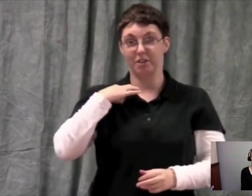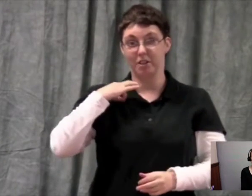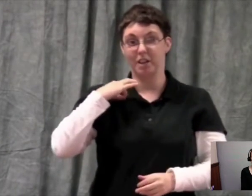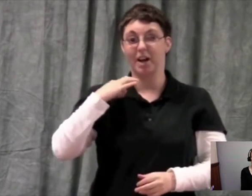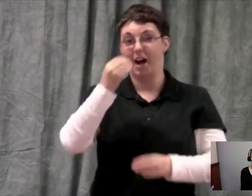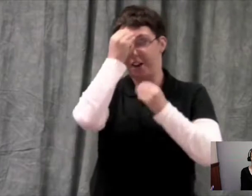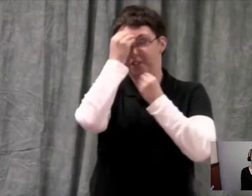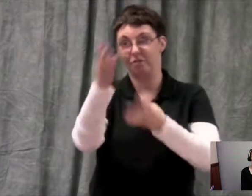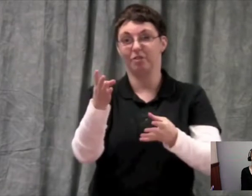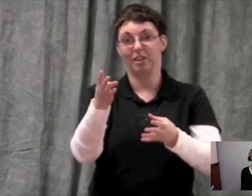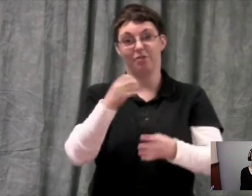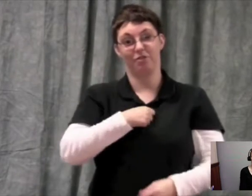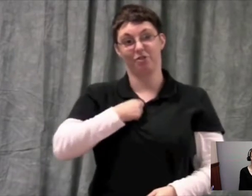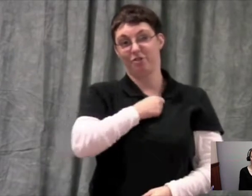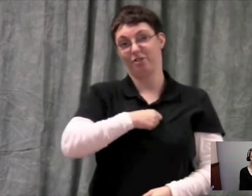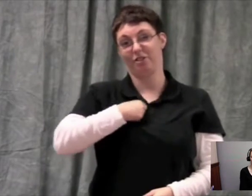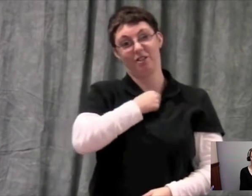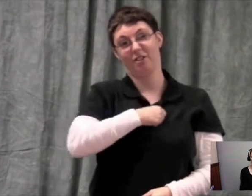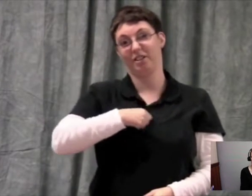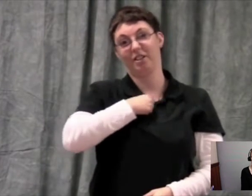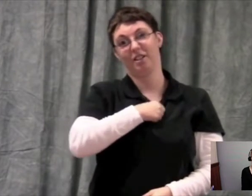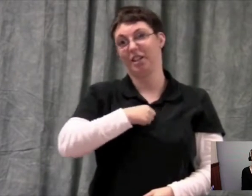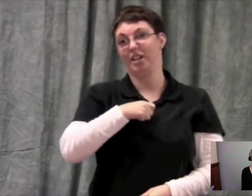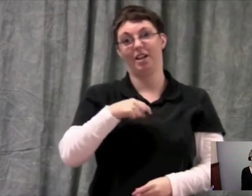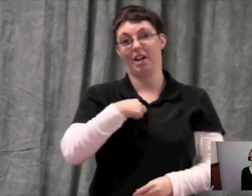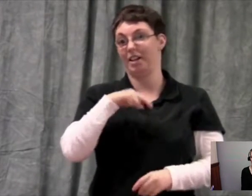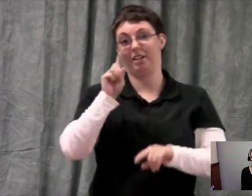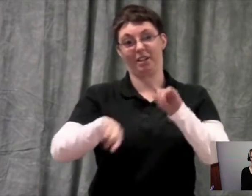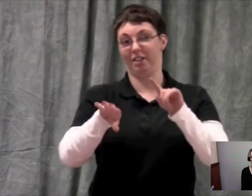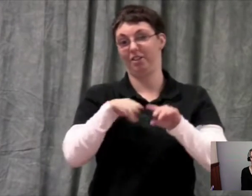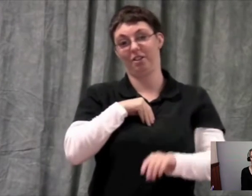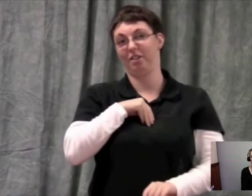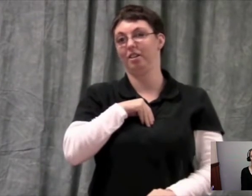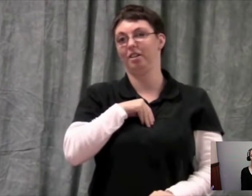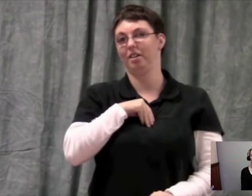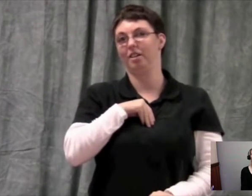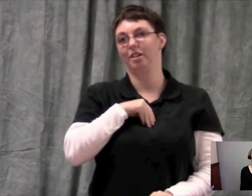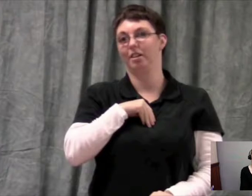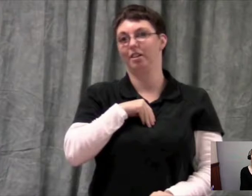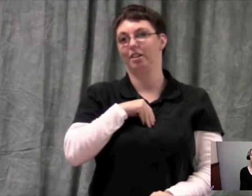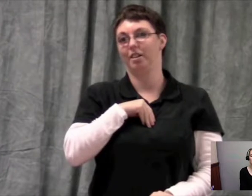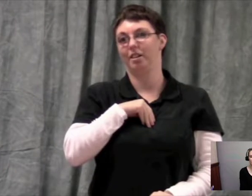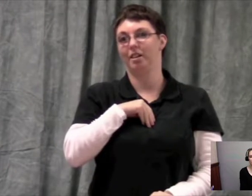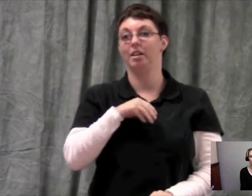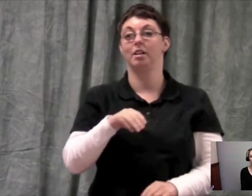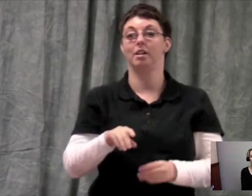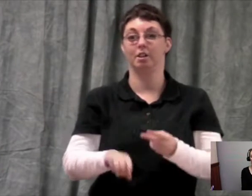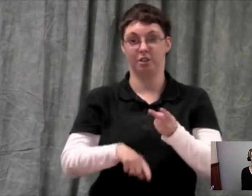not come back. I said, sorry, I just cannot accept this. It's very challenging to understand and it's